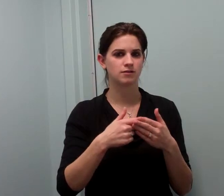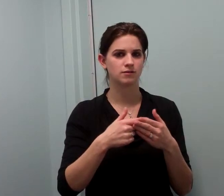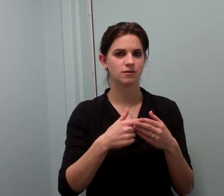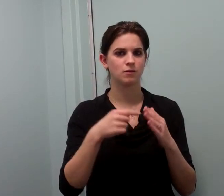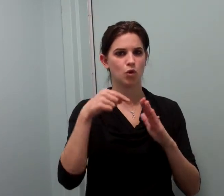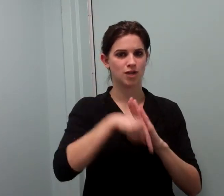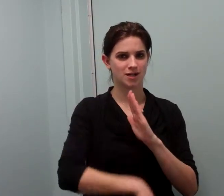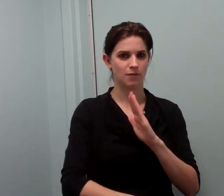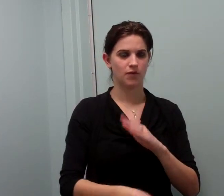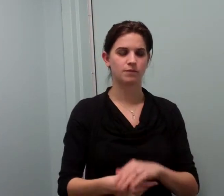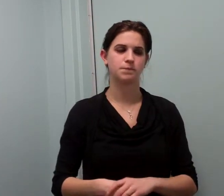Next one.